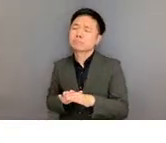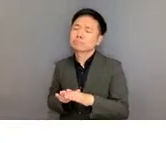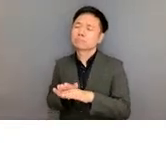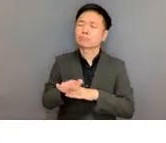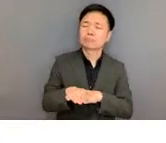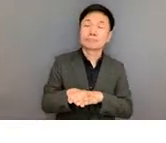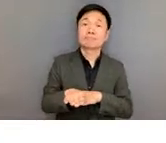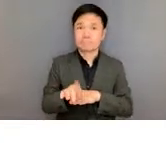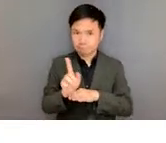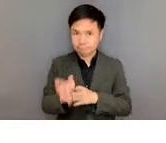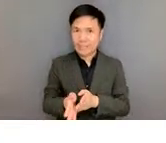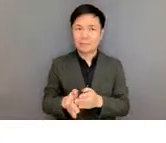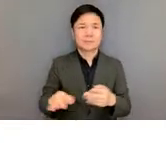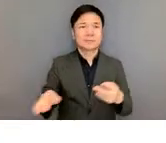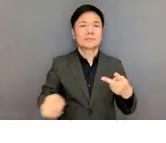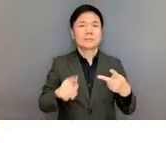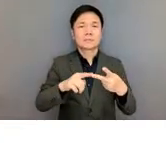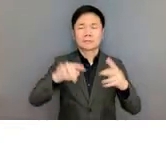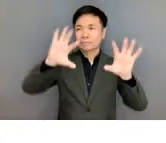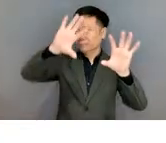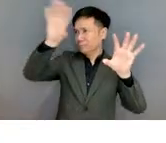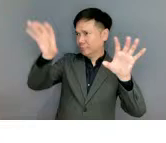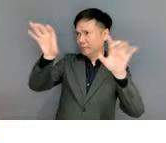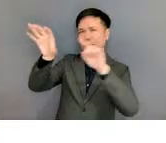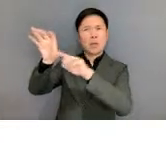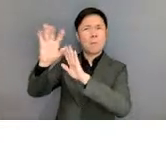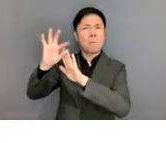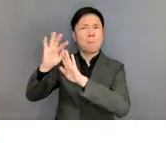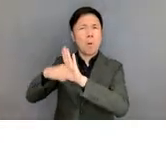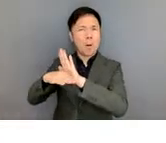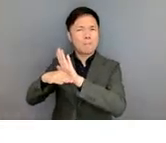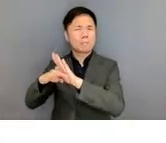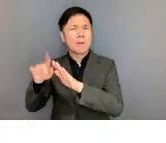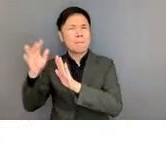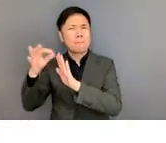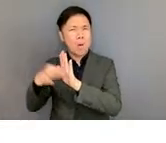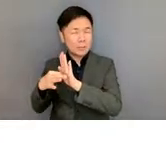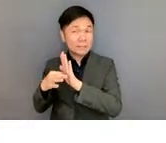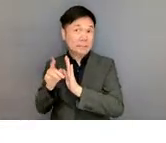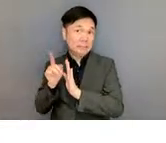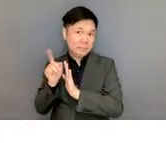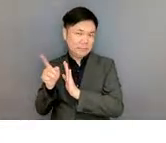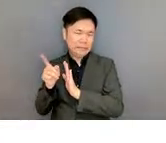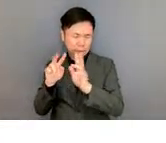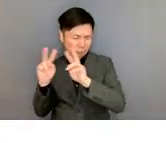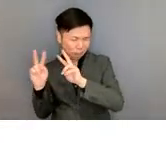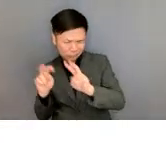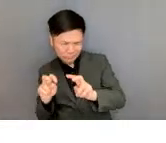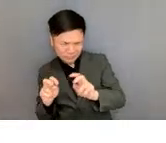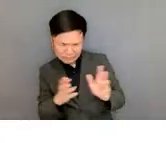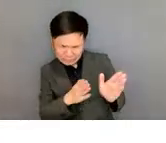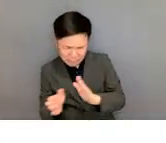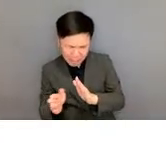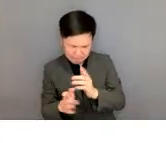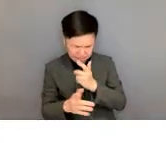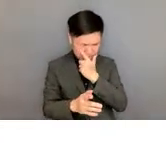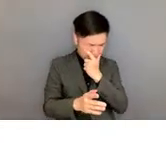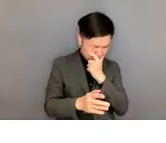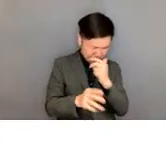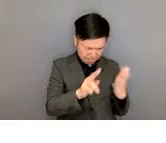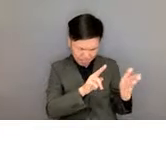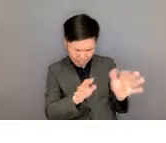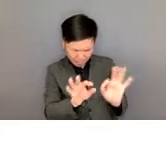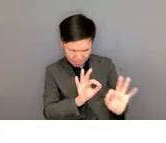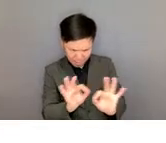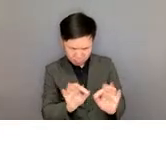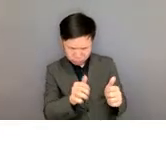aspect is programmatic, where we look at program and policy, analysis, design, etc. And then the